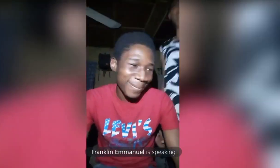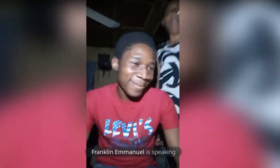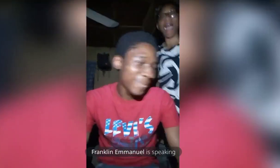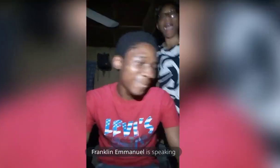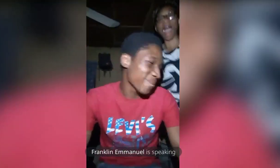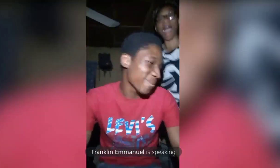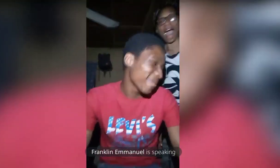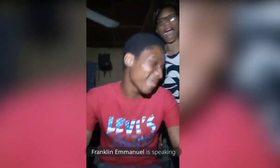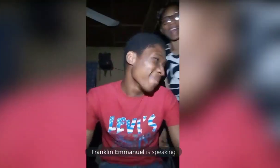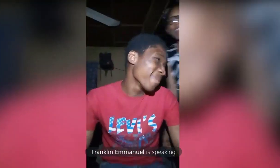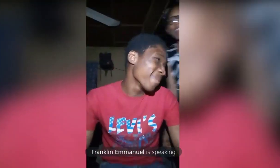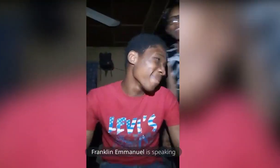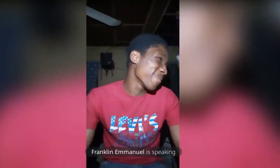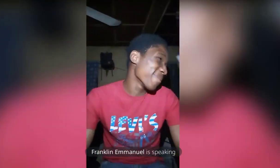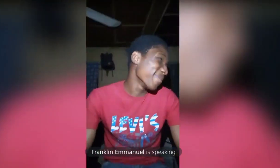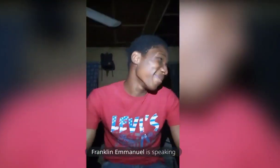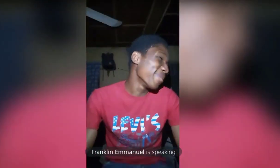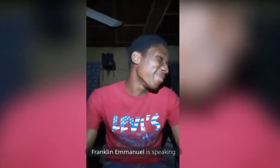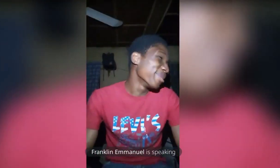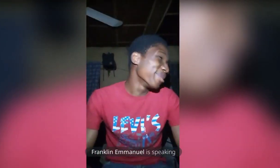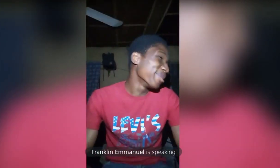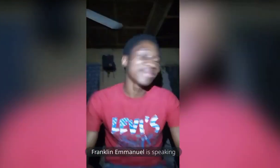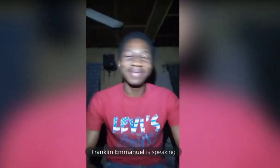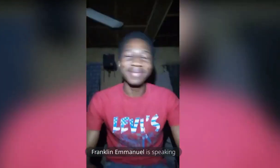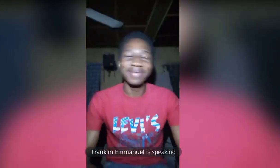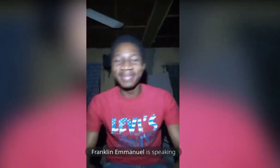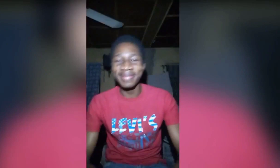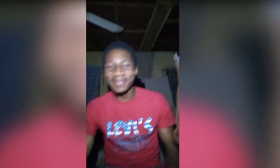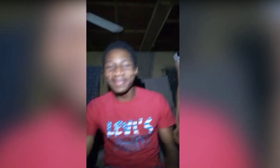maxing yourself against yourself. That is wonderful.